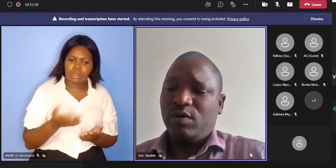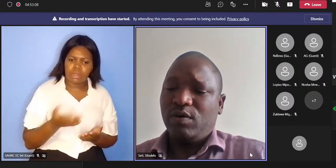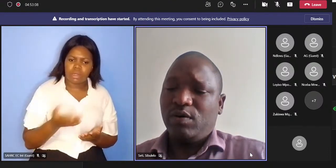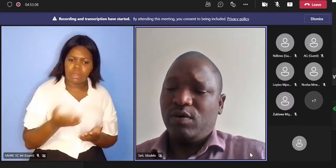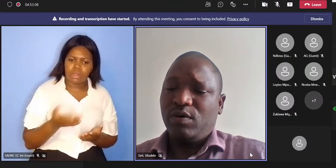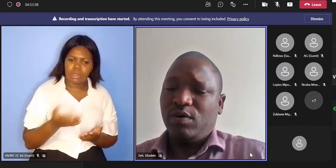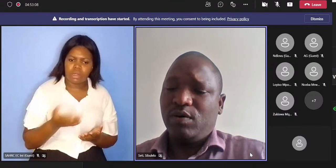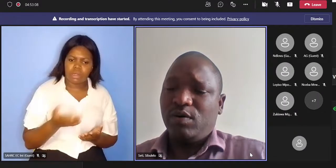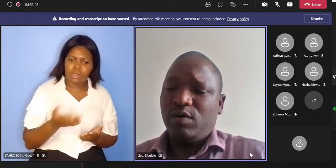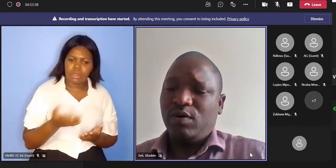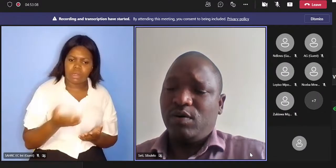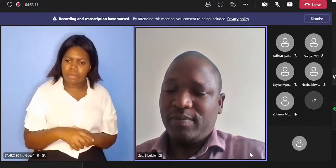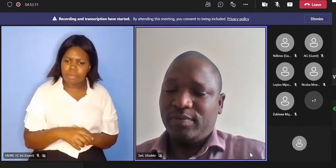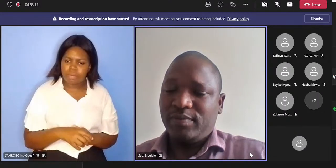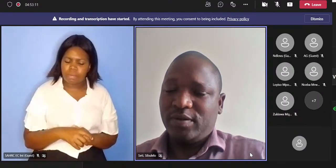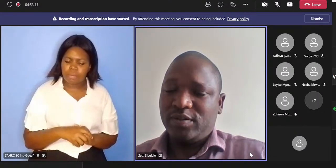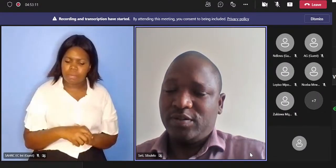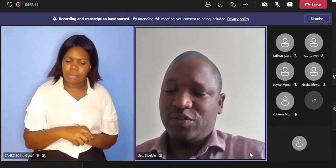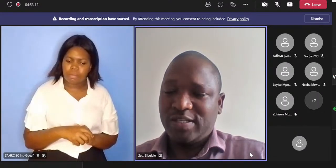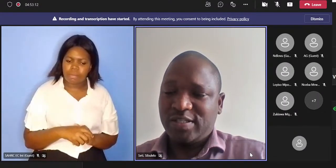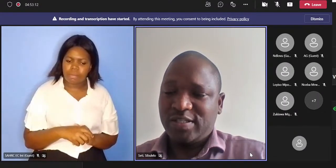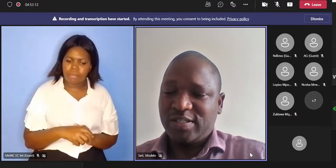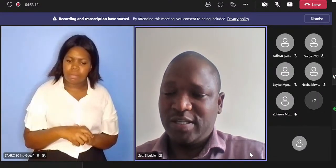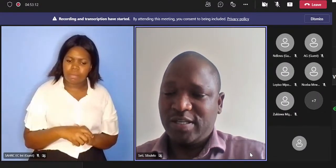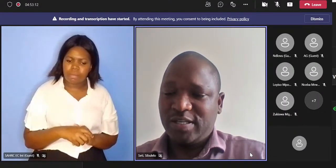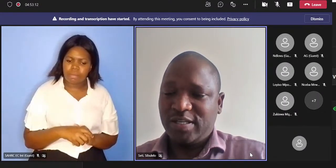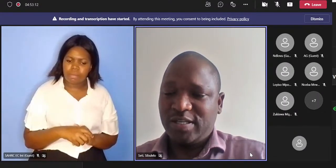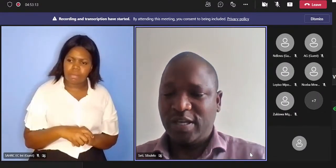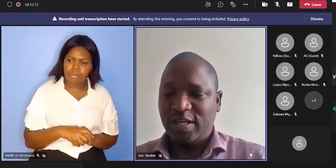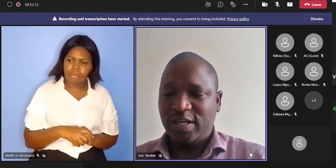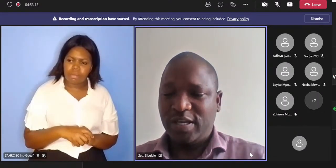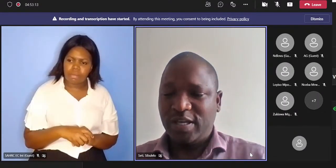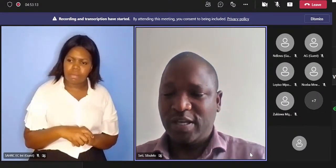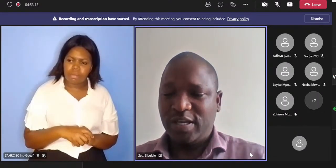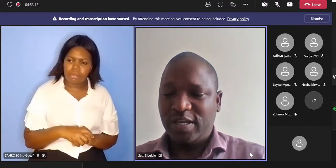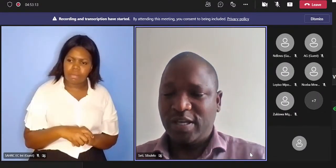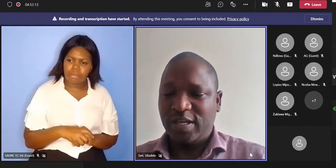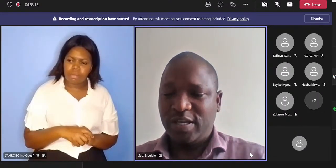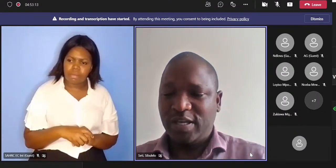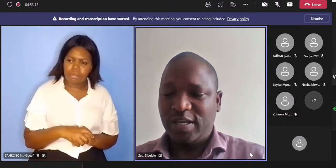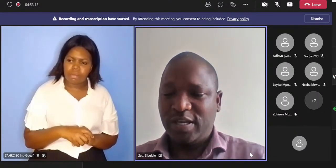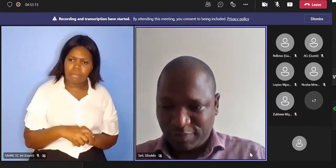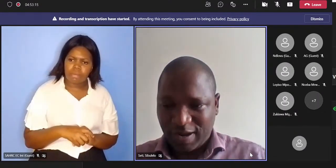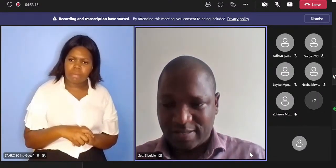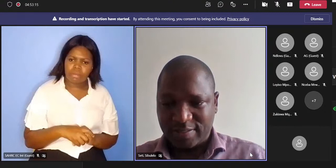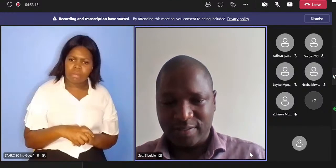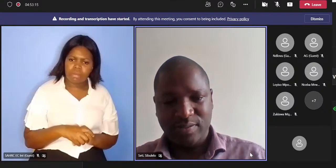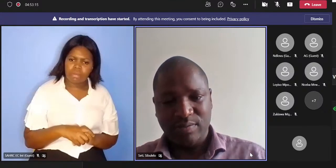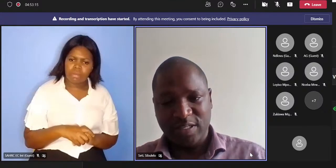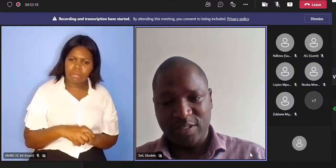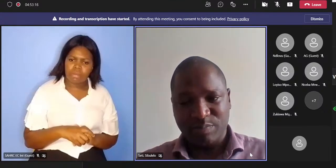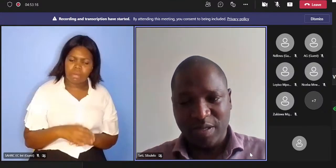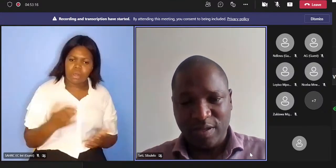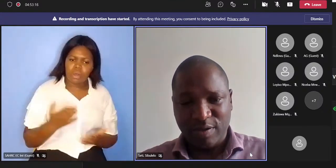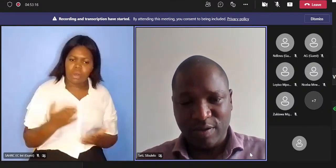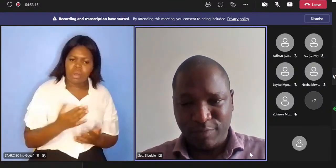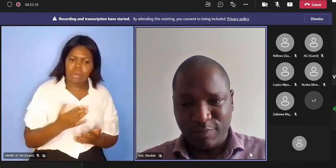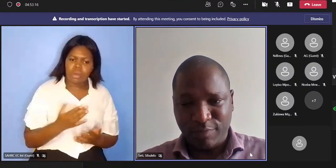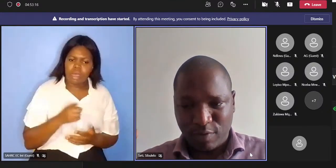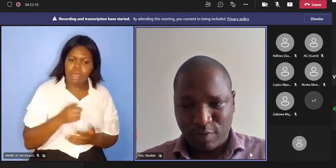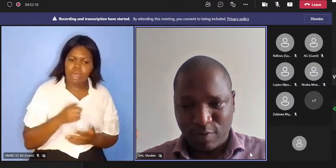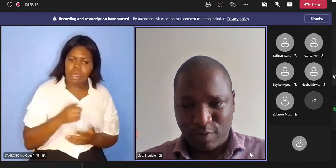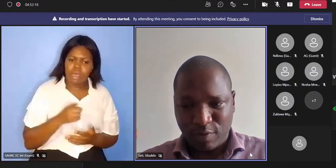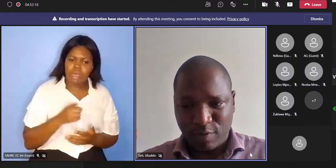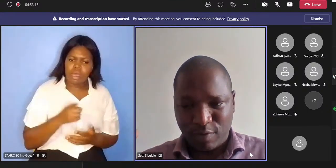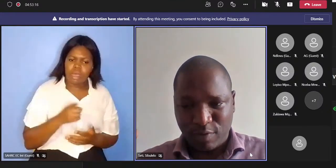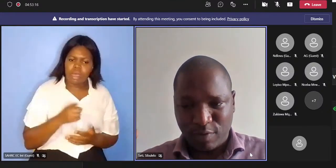where the trustee would say specifically that these funds must be